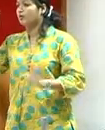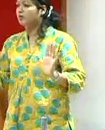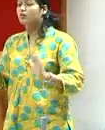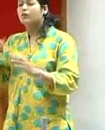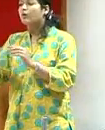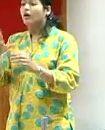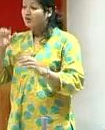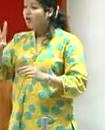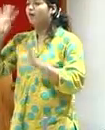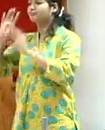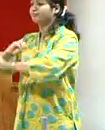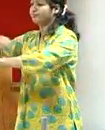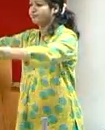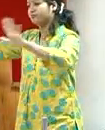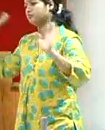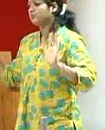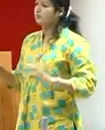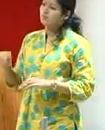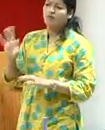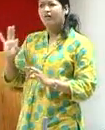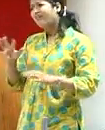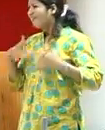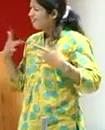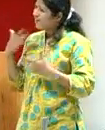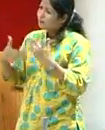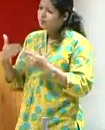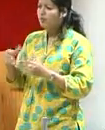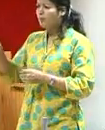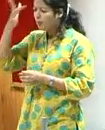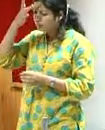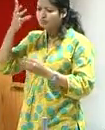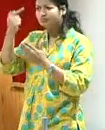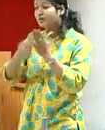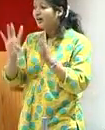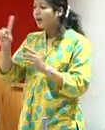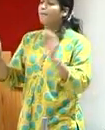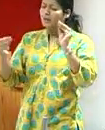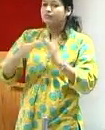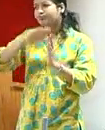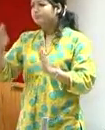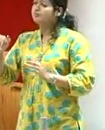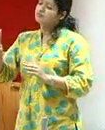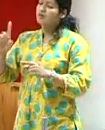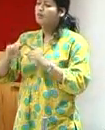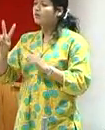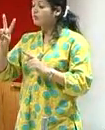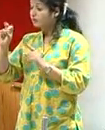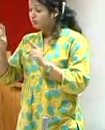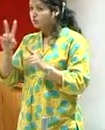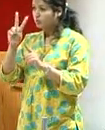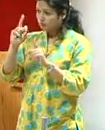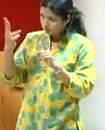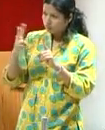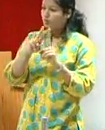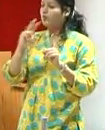that appears in that list, and that list is very good, it's very exhaustive, it covers almost all the posts. There's more than 2,000 posts, and